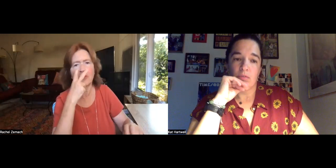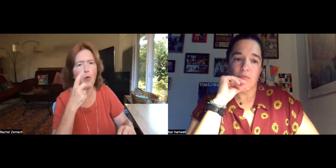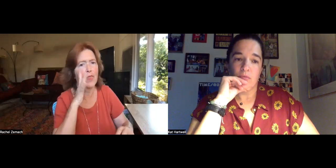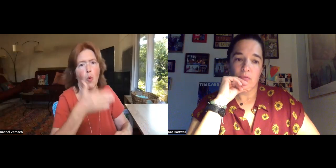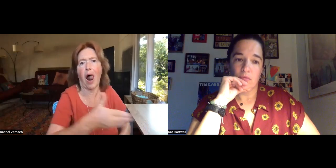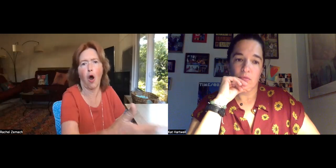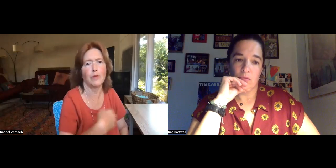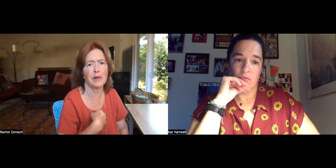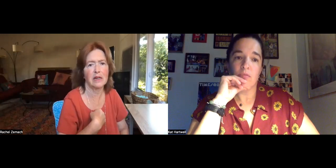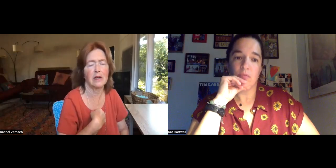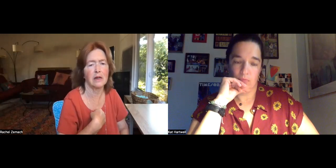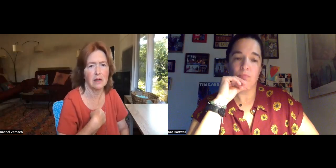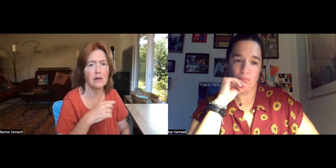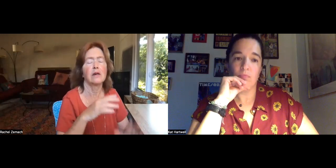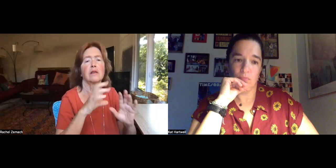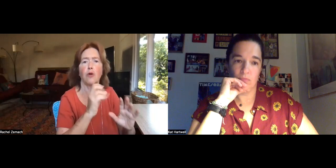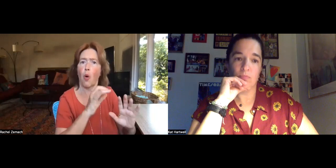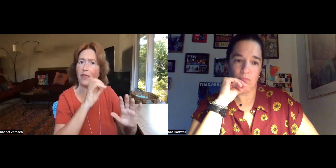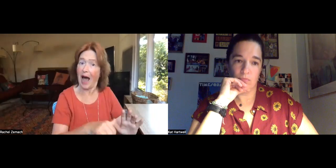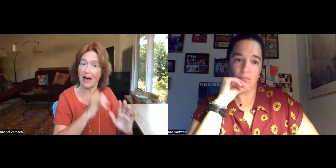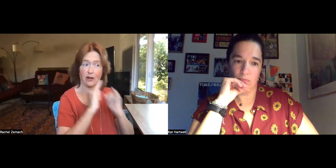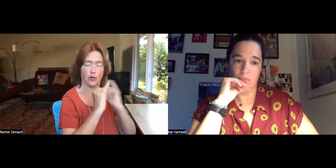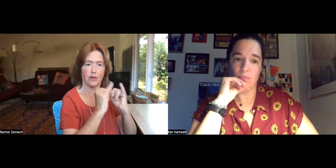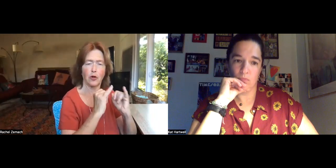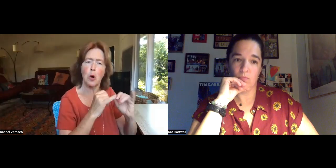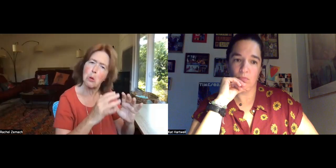doubt they will happen. So that interview,